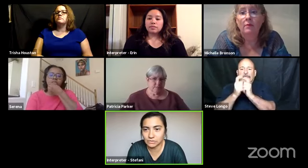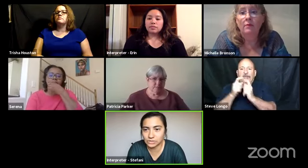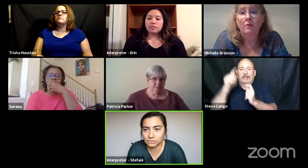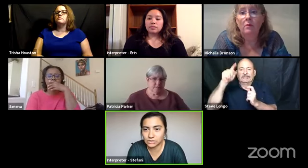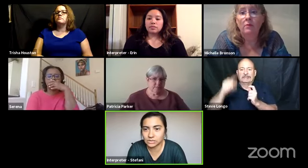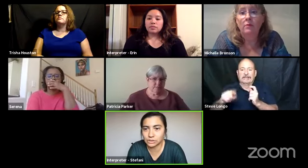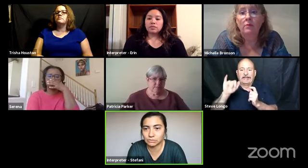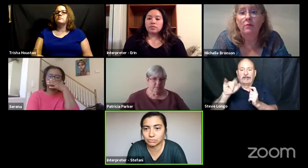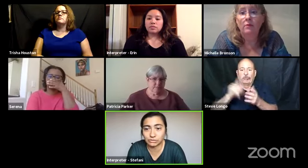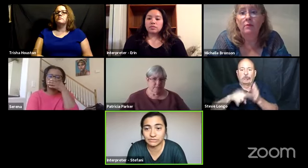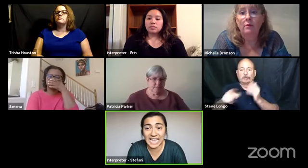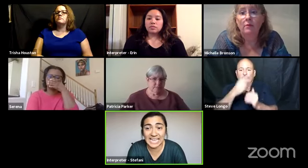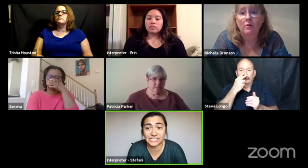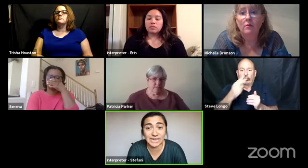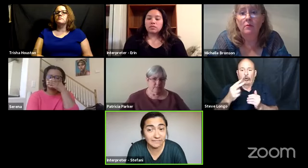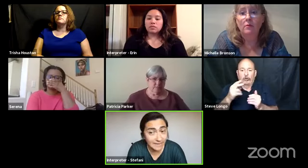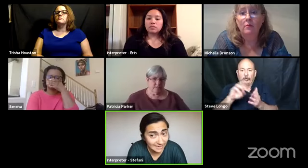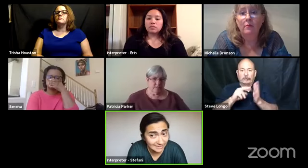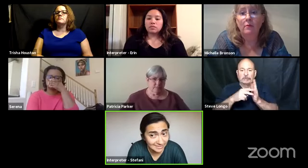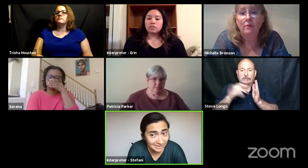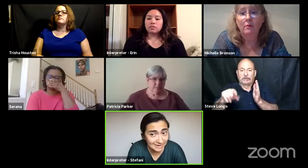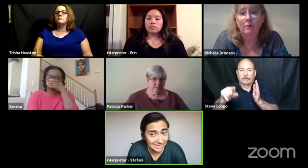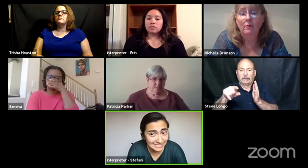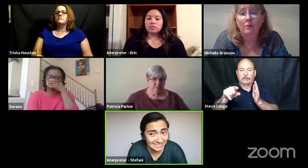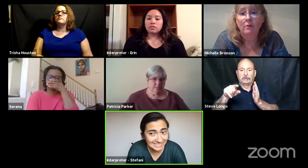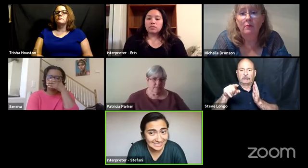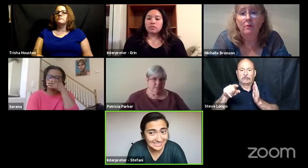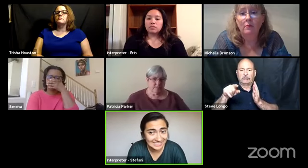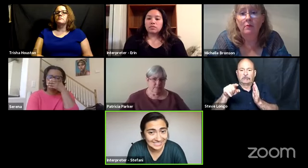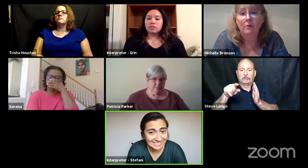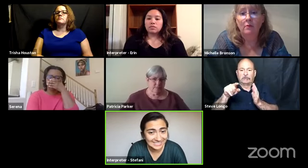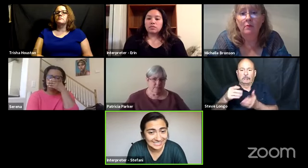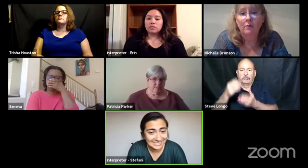motion was to approve as ratified, is that correct?